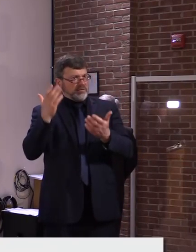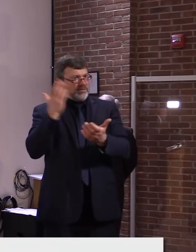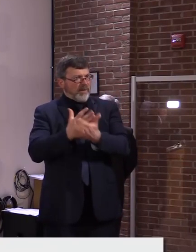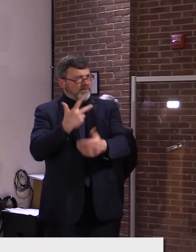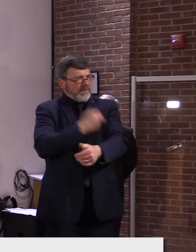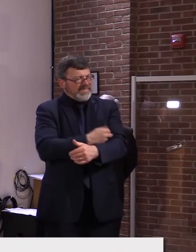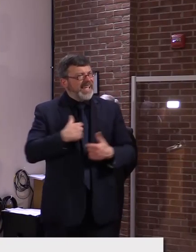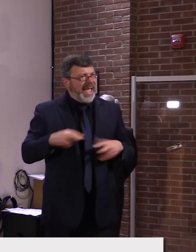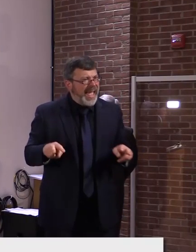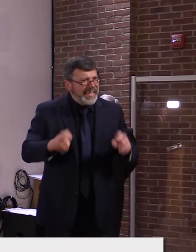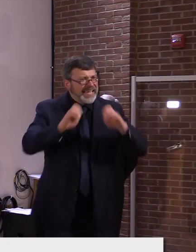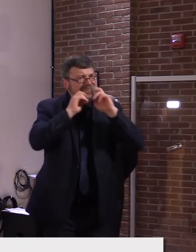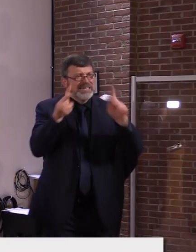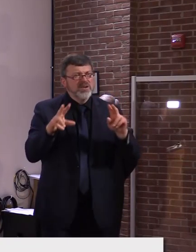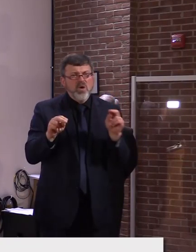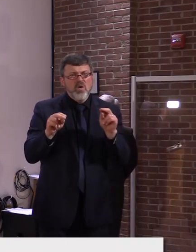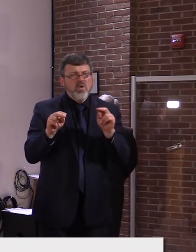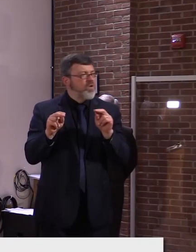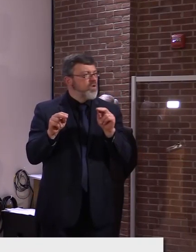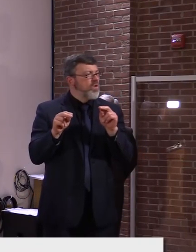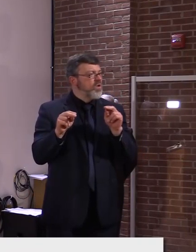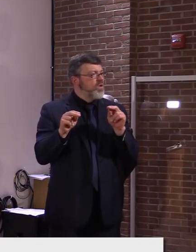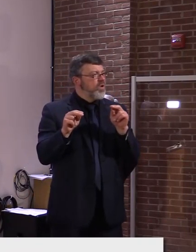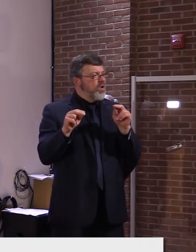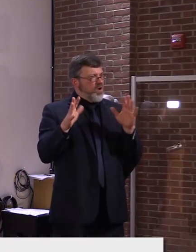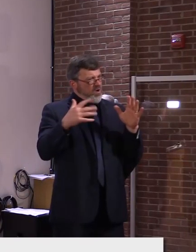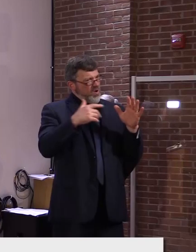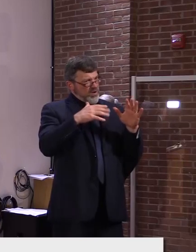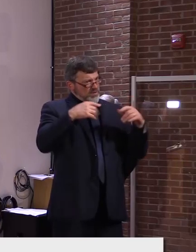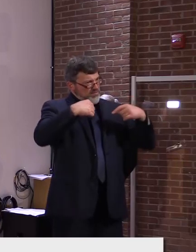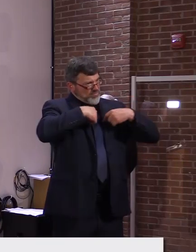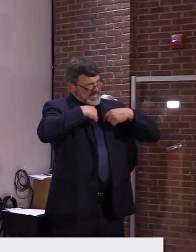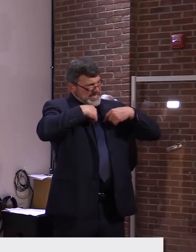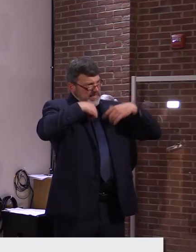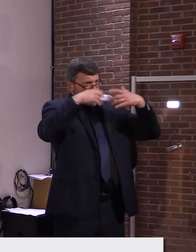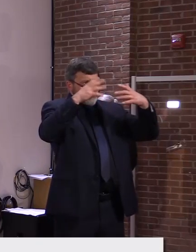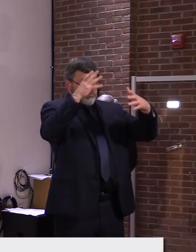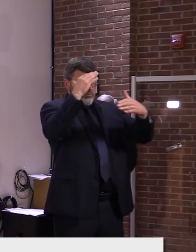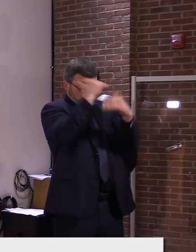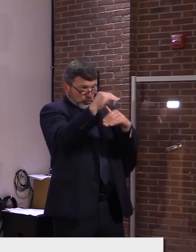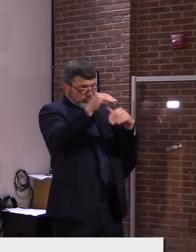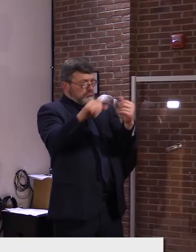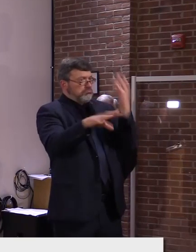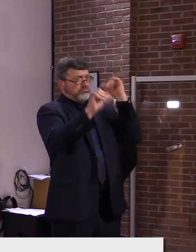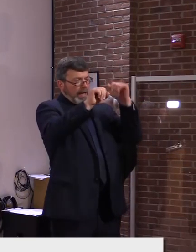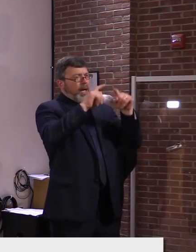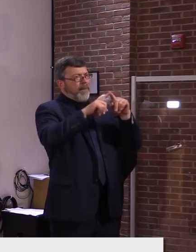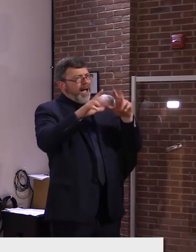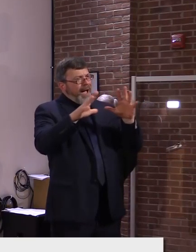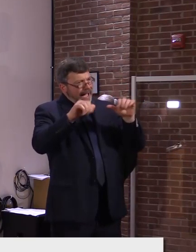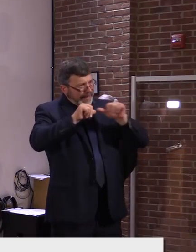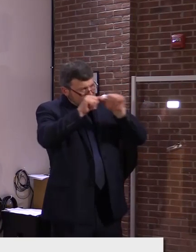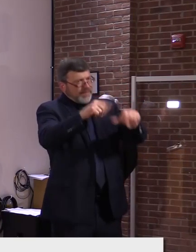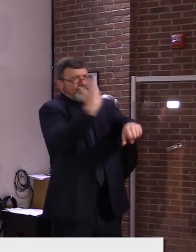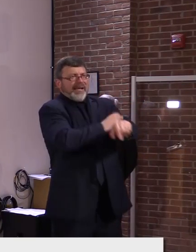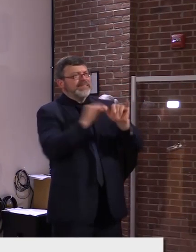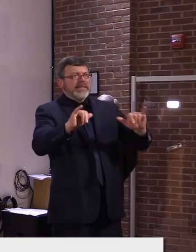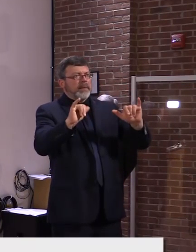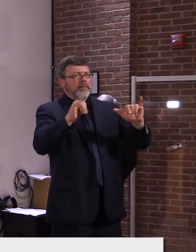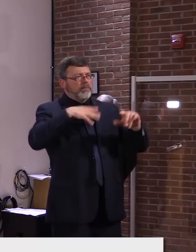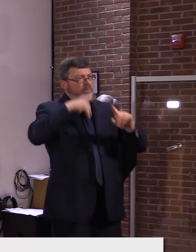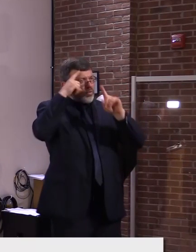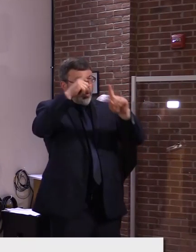up clinics, advocate for people to get their vaccination, and continue to try and meet